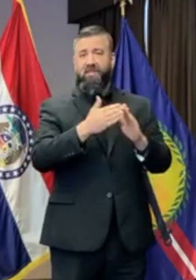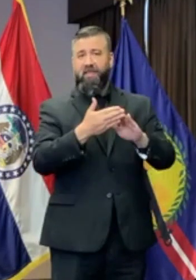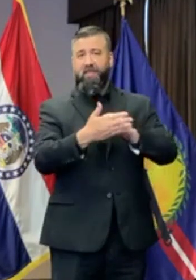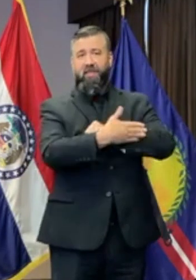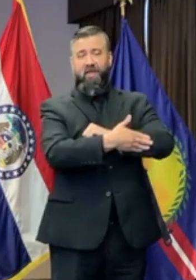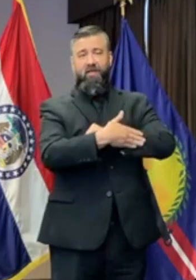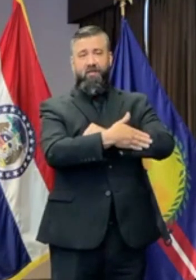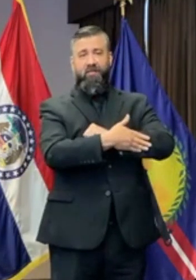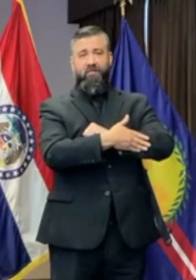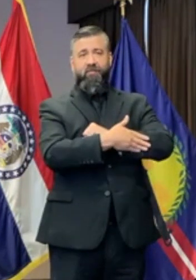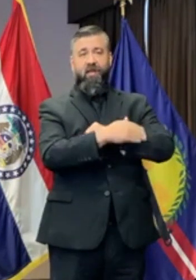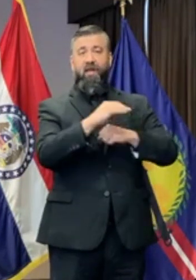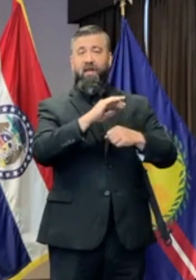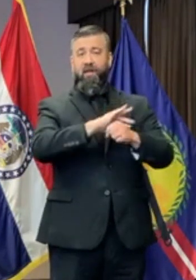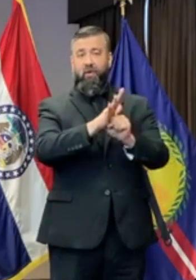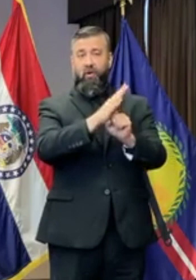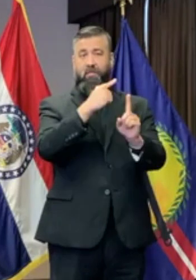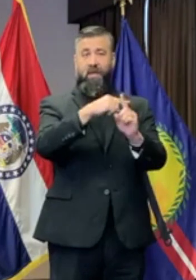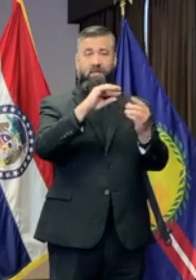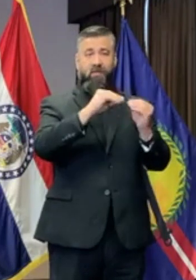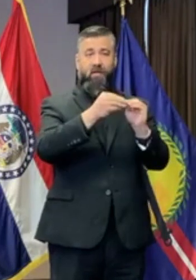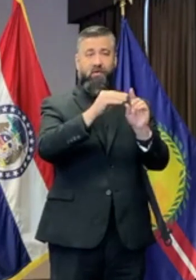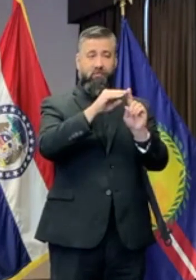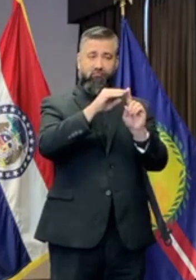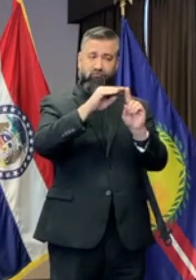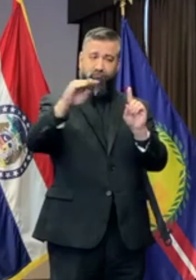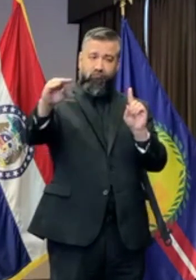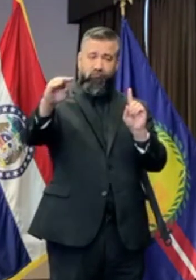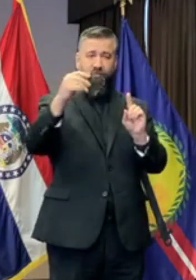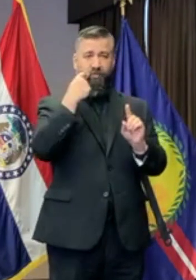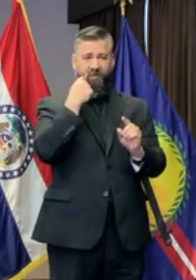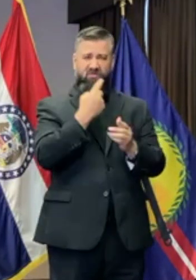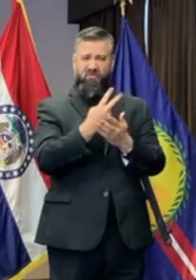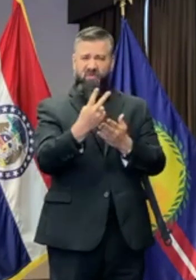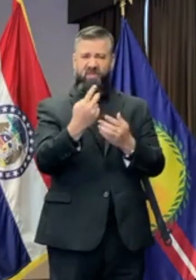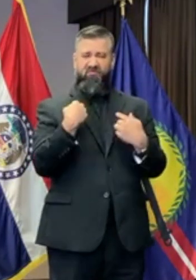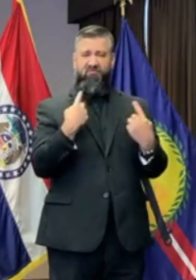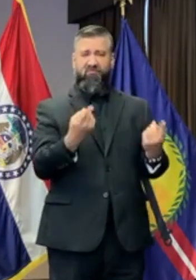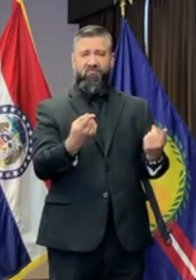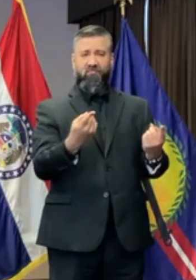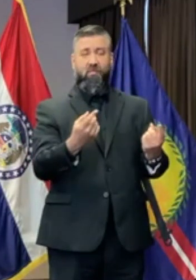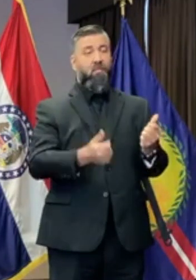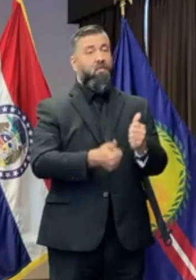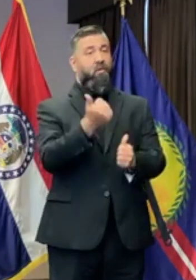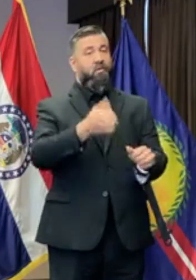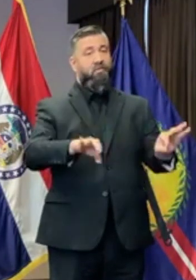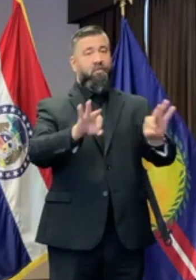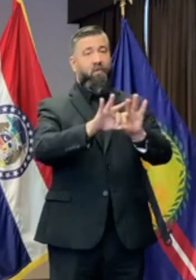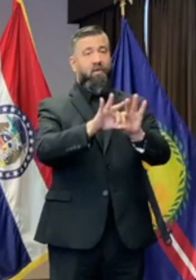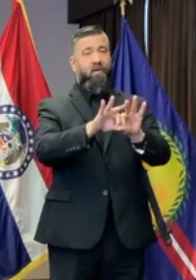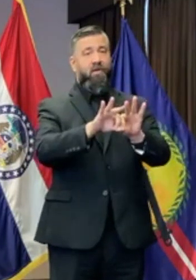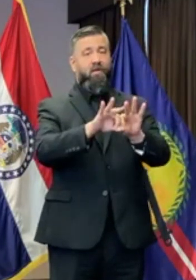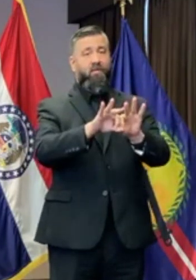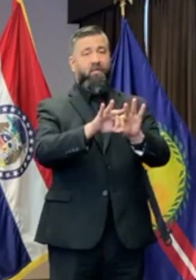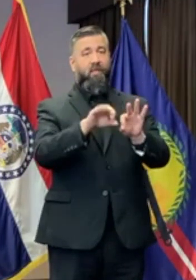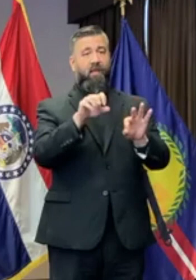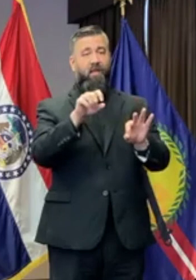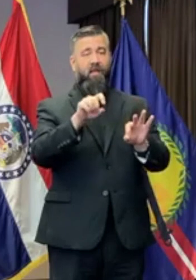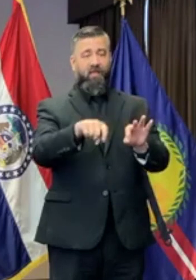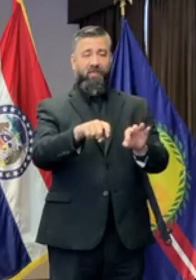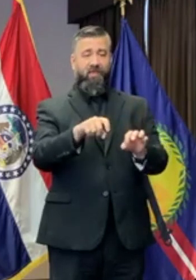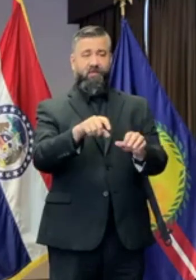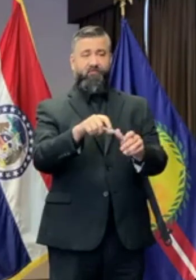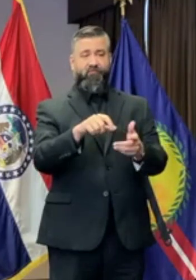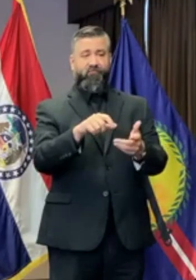have stabilized over the past couple of weeks, but most importantly, this is a guidance that we're getting from our public